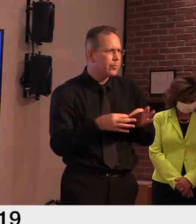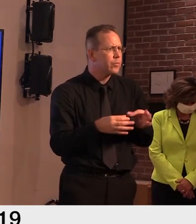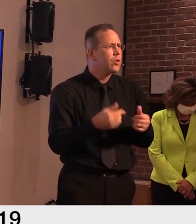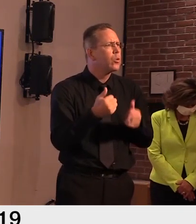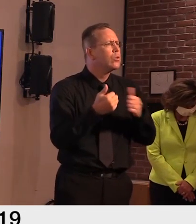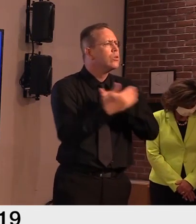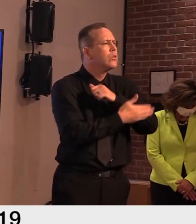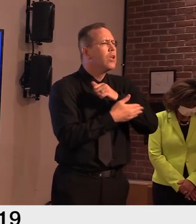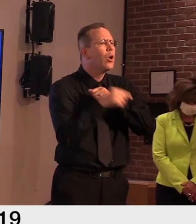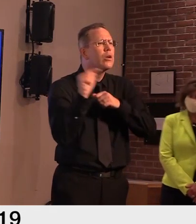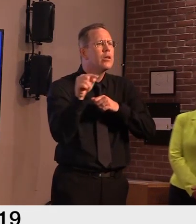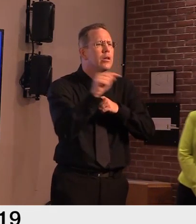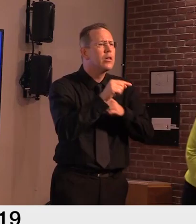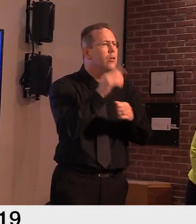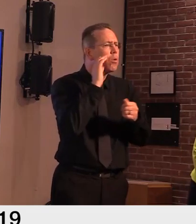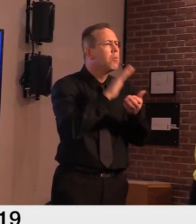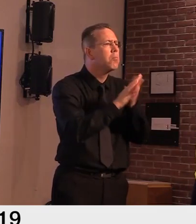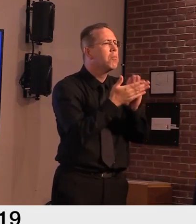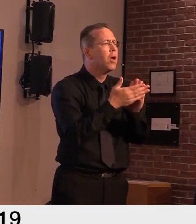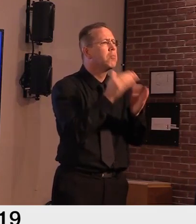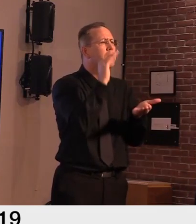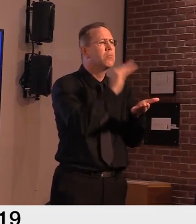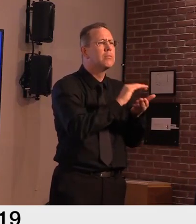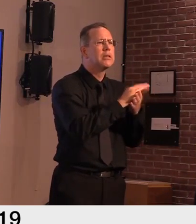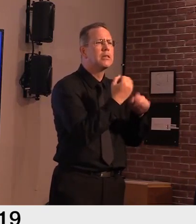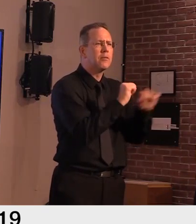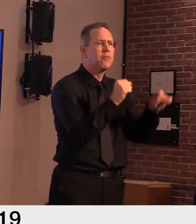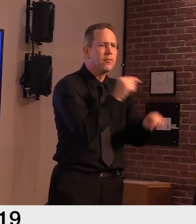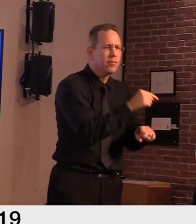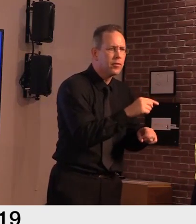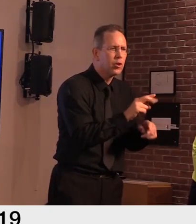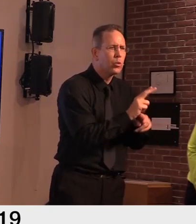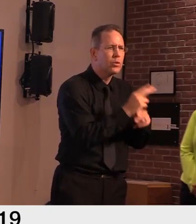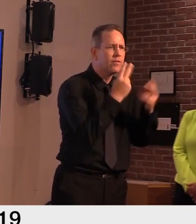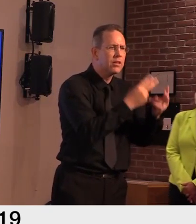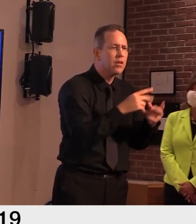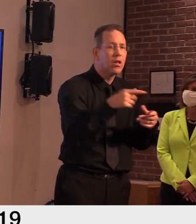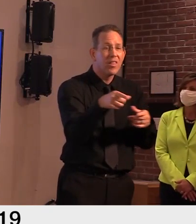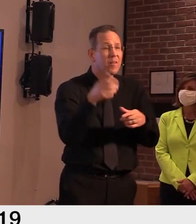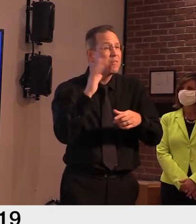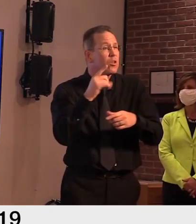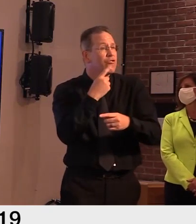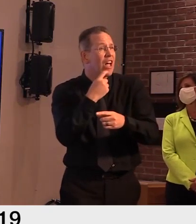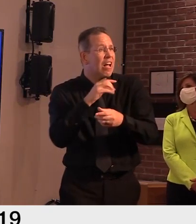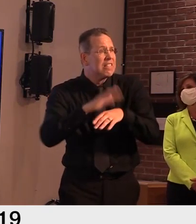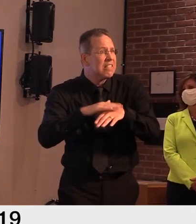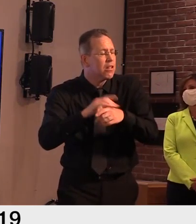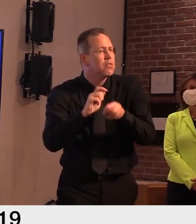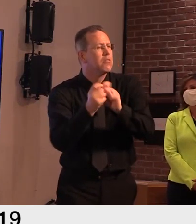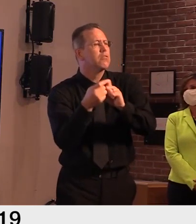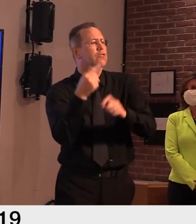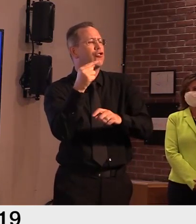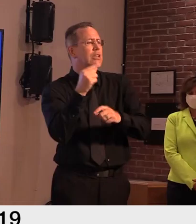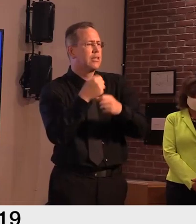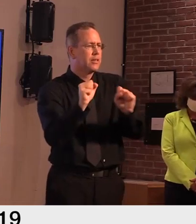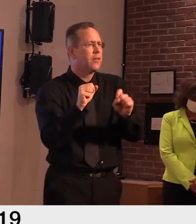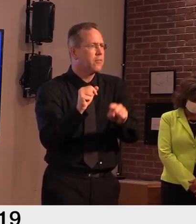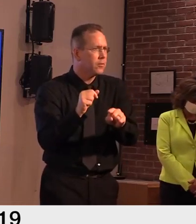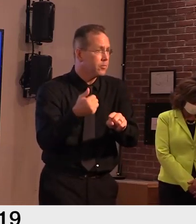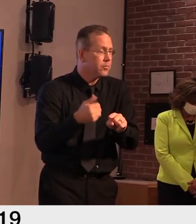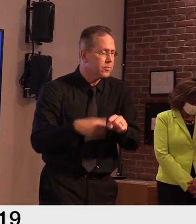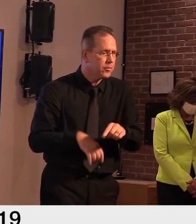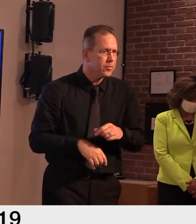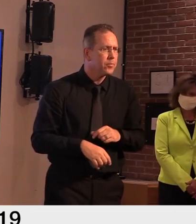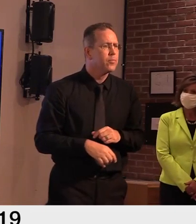how considerable the growth has been in terms of the number of folks that can come here without a quarantine. The next